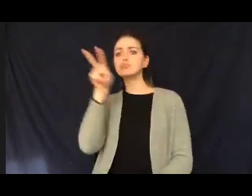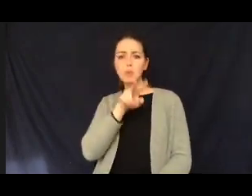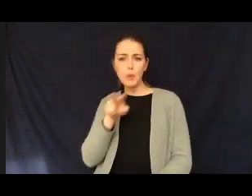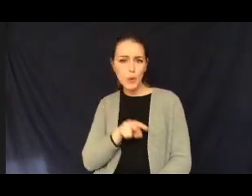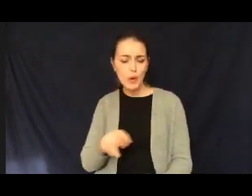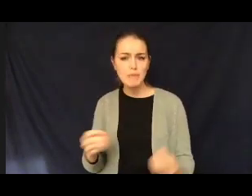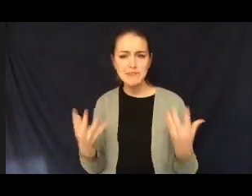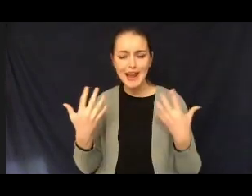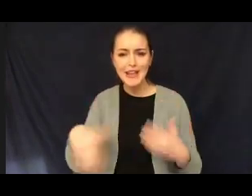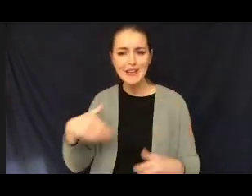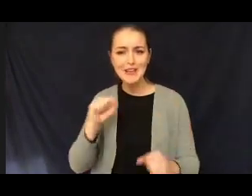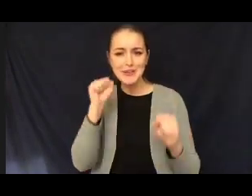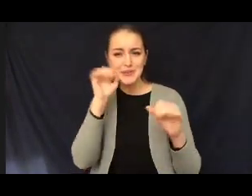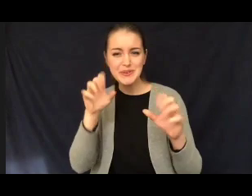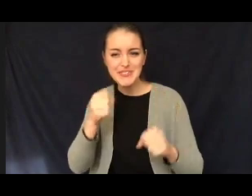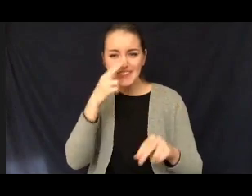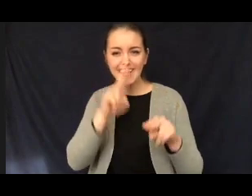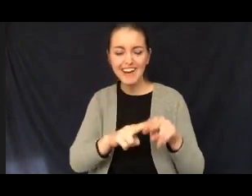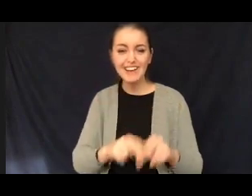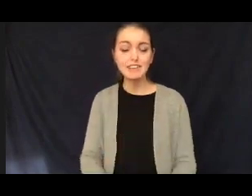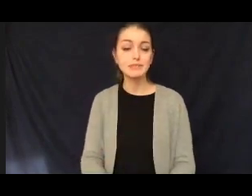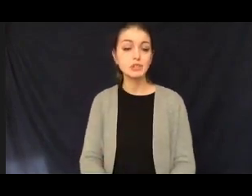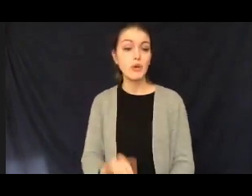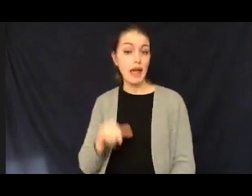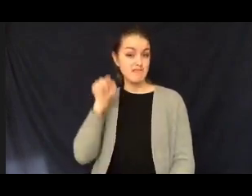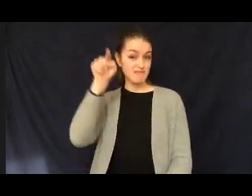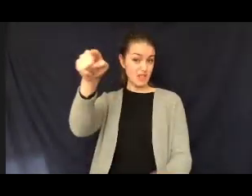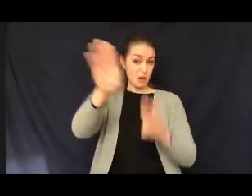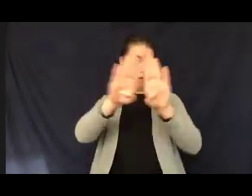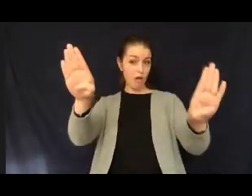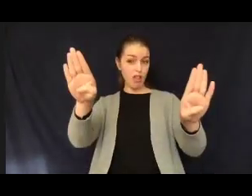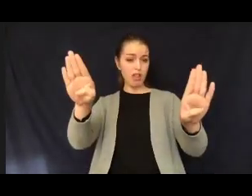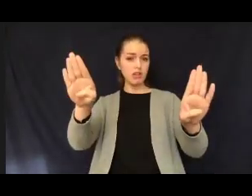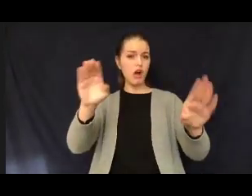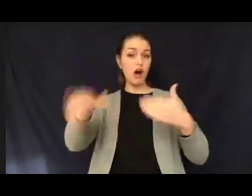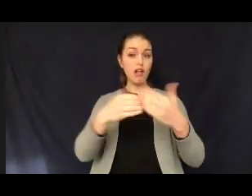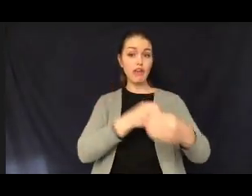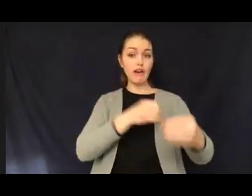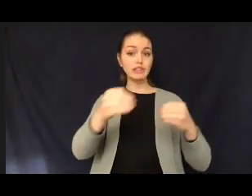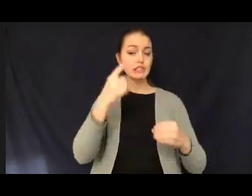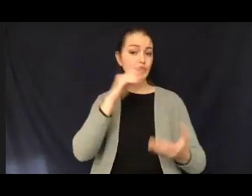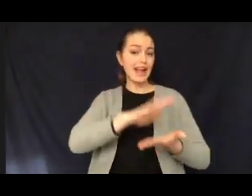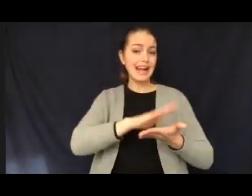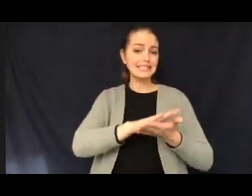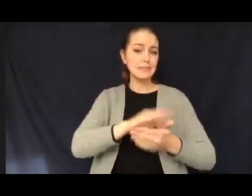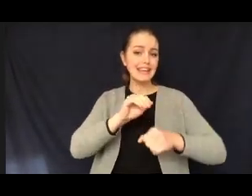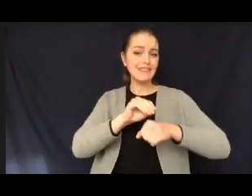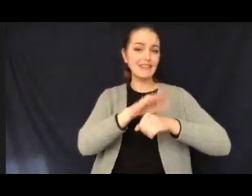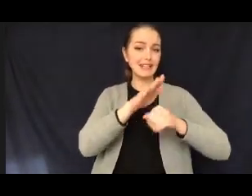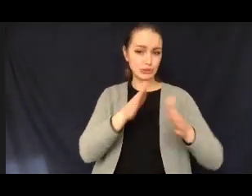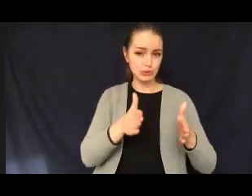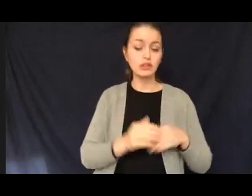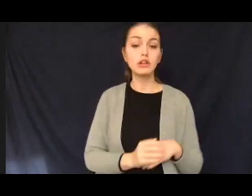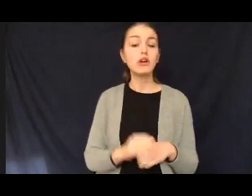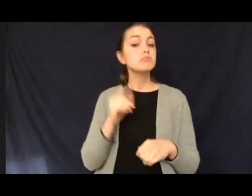Cool. How fun. So all along that wall, almost all those offices there are academic advisors. Okay. The